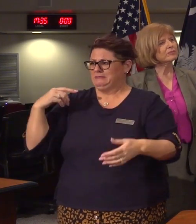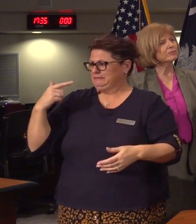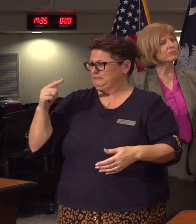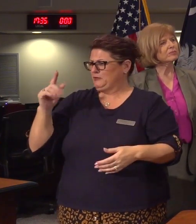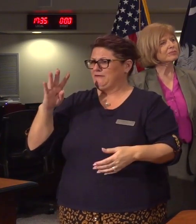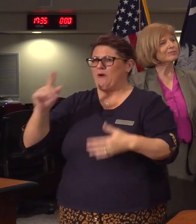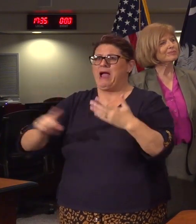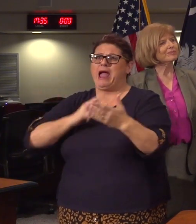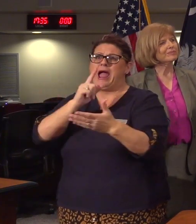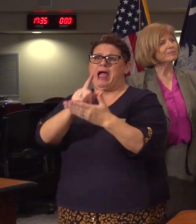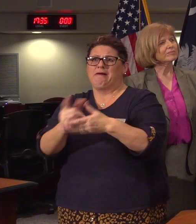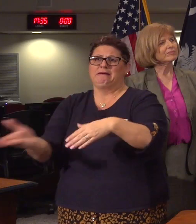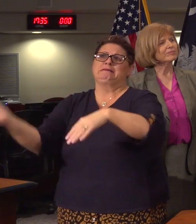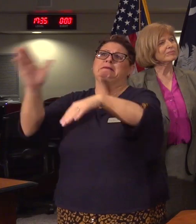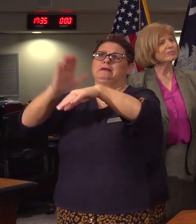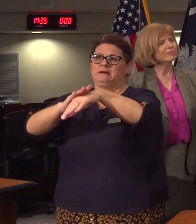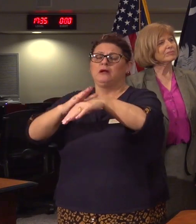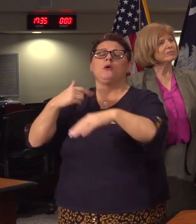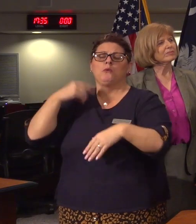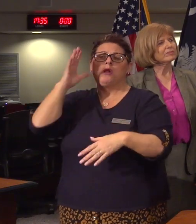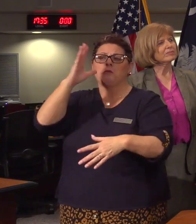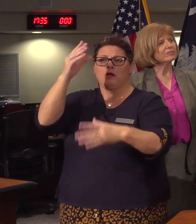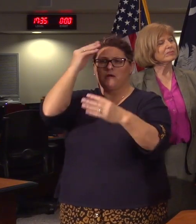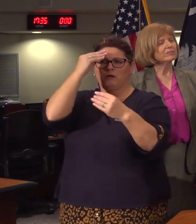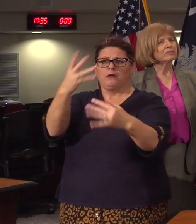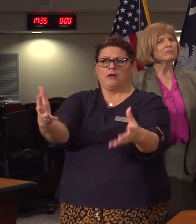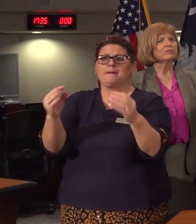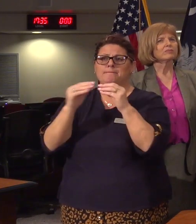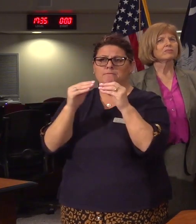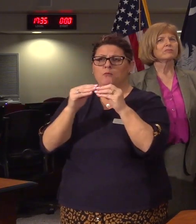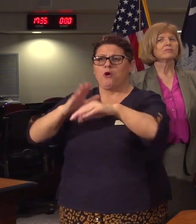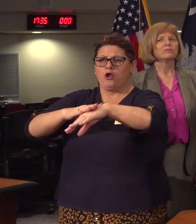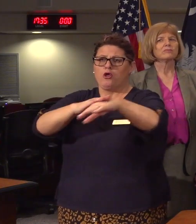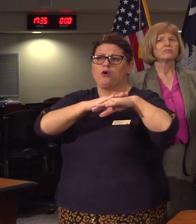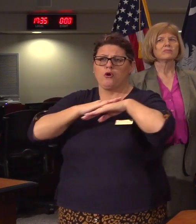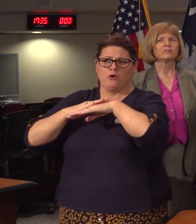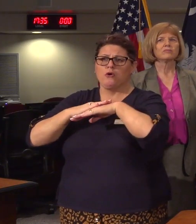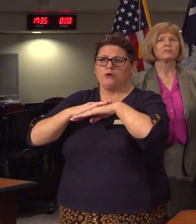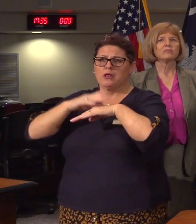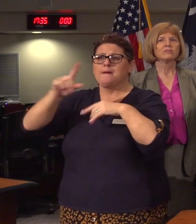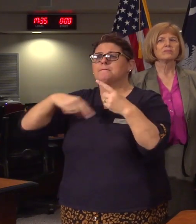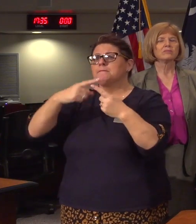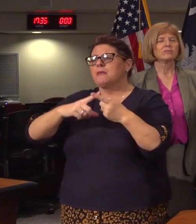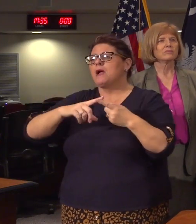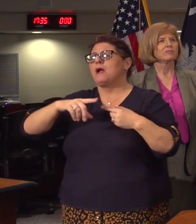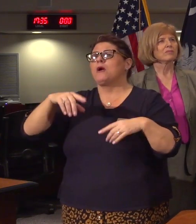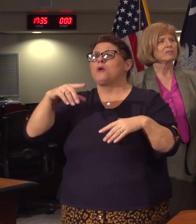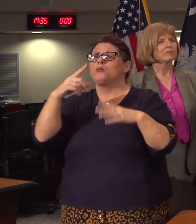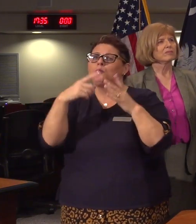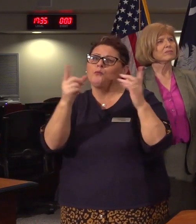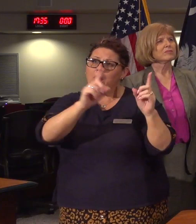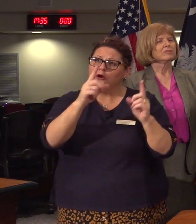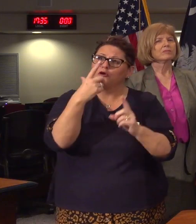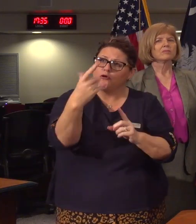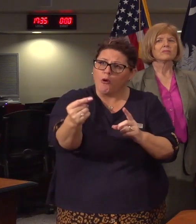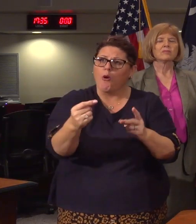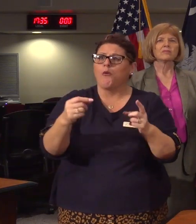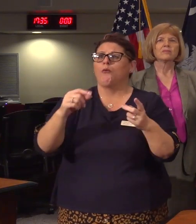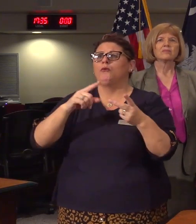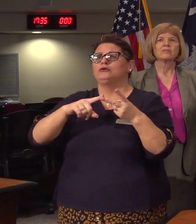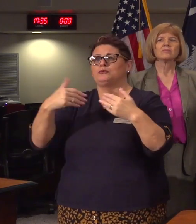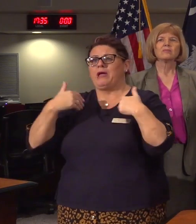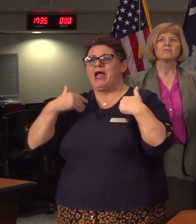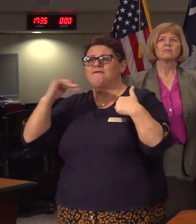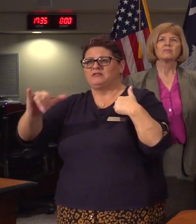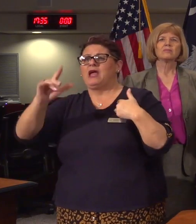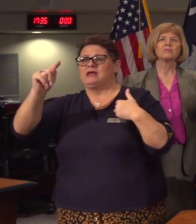will actually be issuing another health alert that will provide updated information about testing guidance where testing is available.